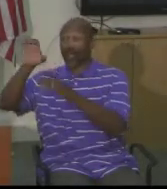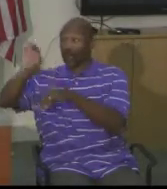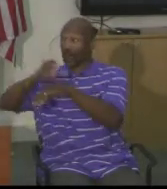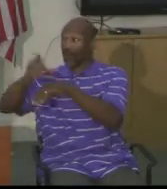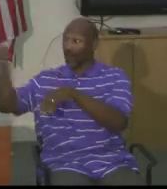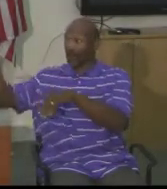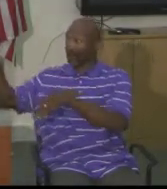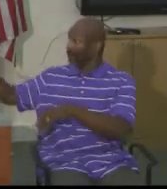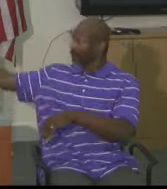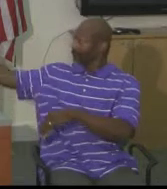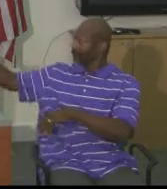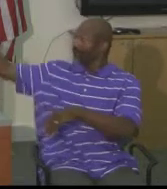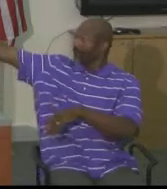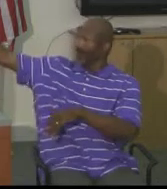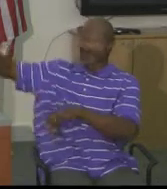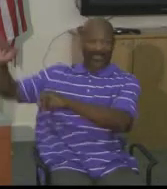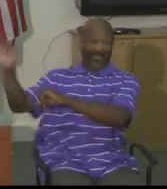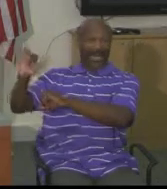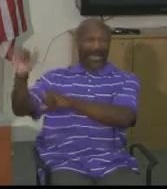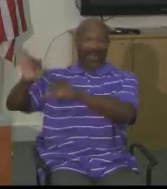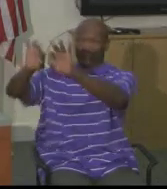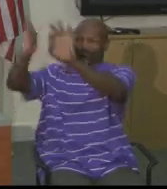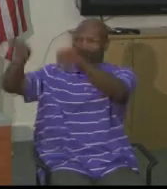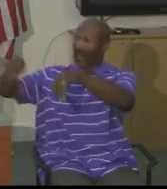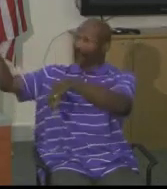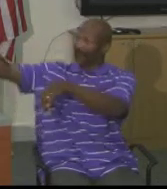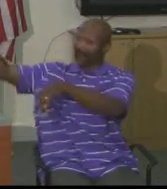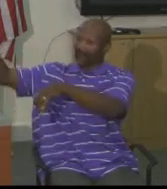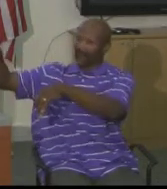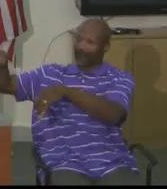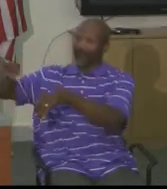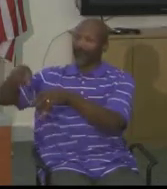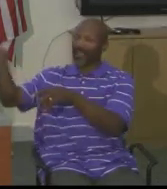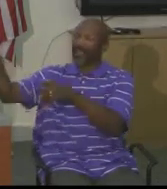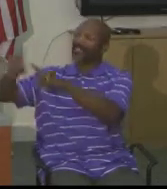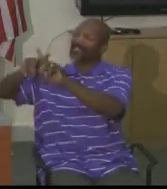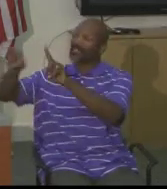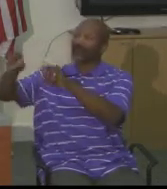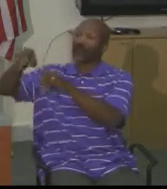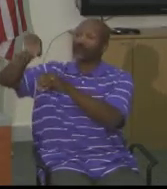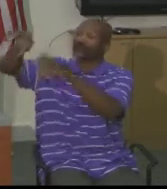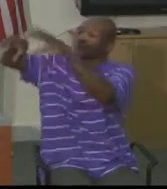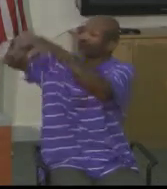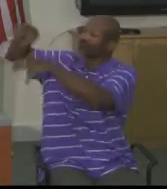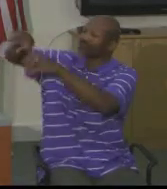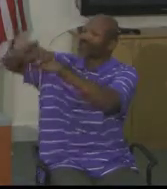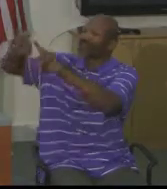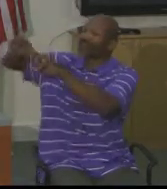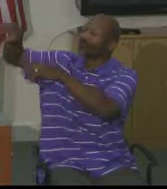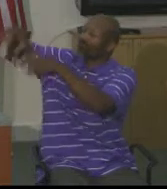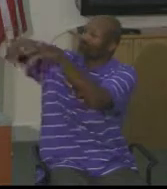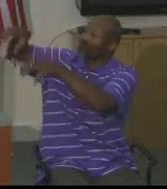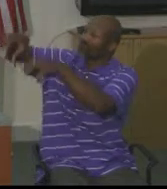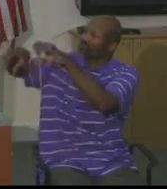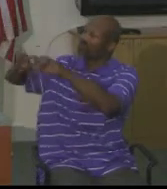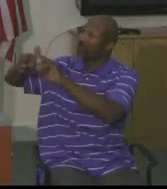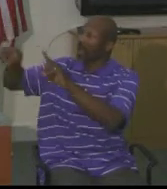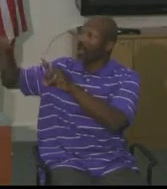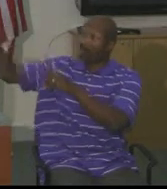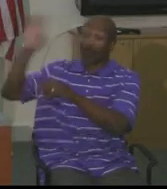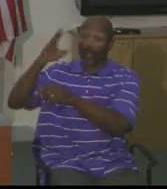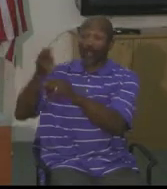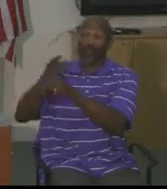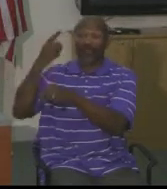is exactly the same format that's in there. This is just a different organization, different components on it. We're going to use